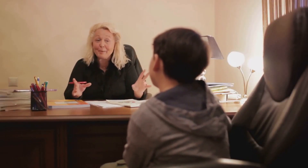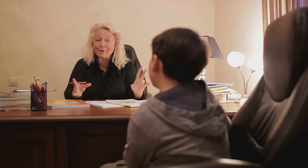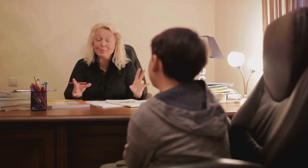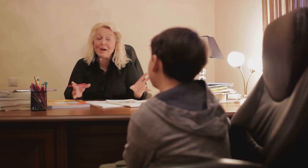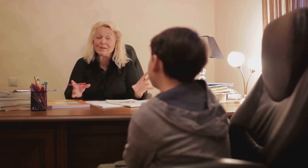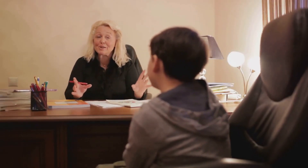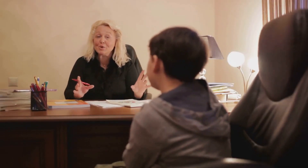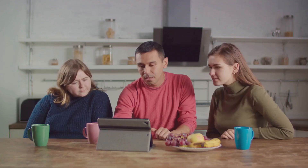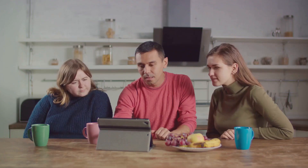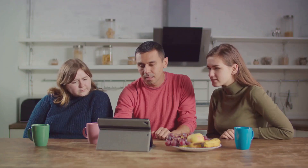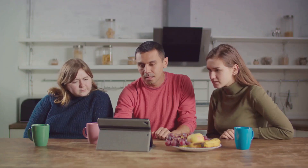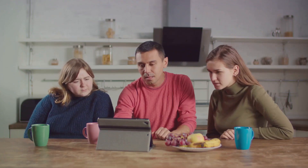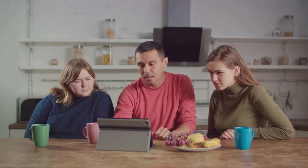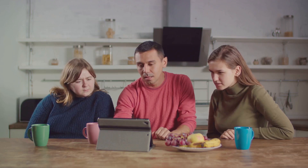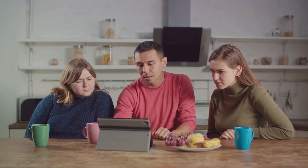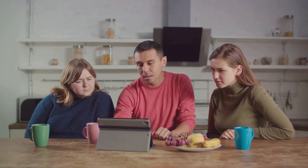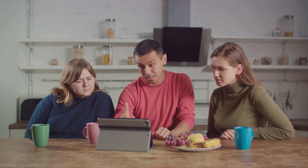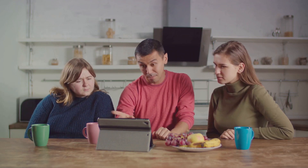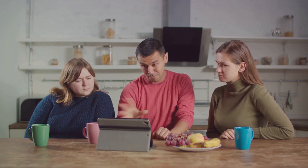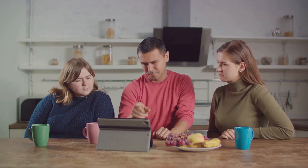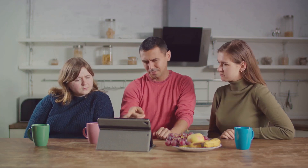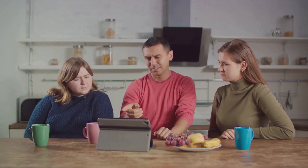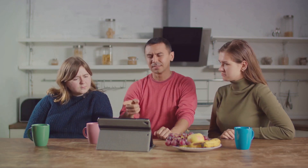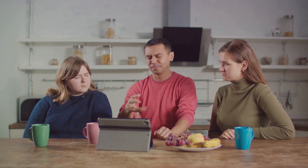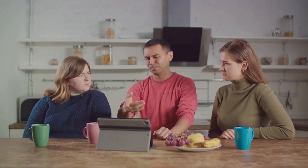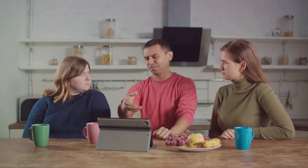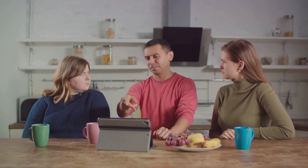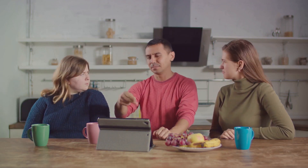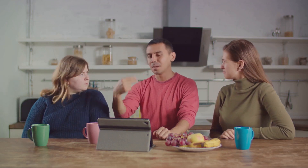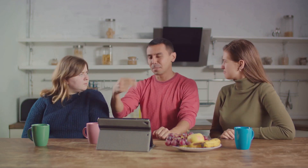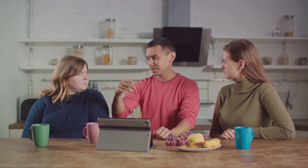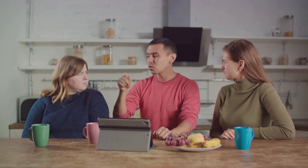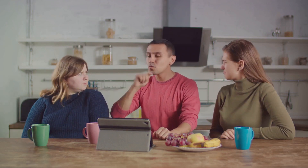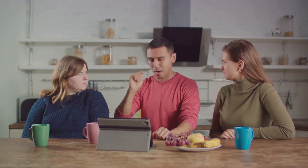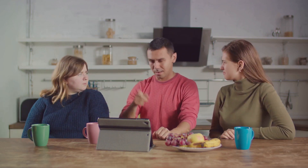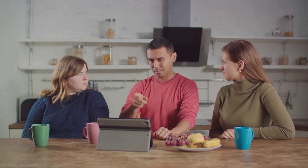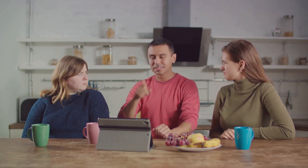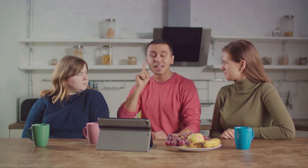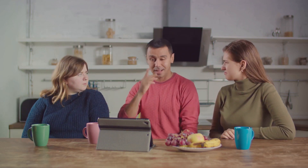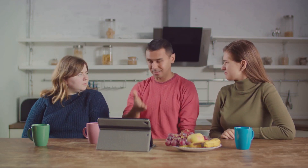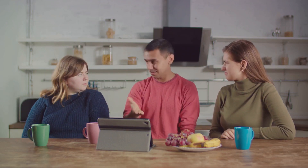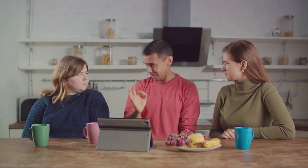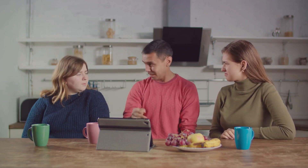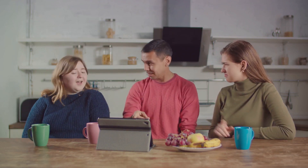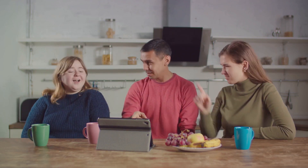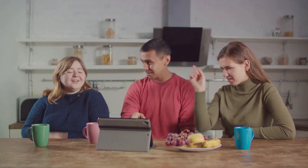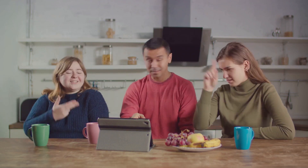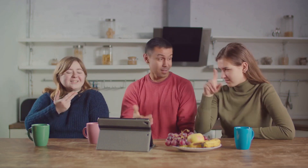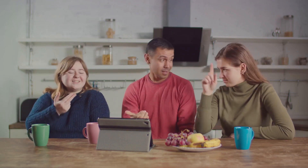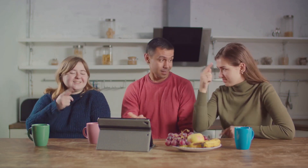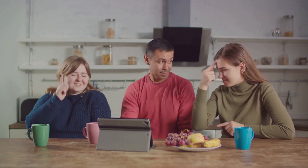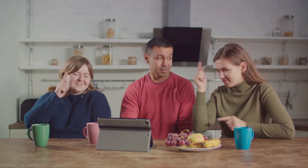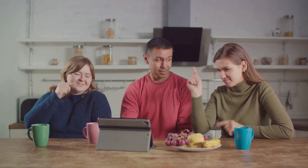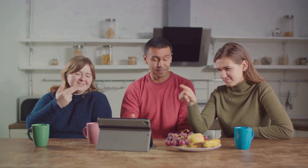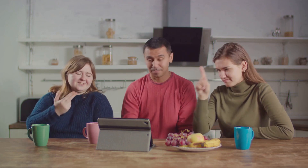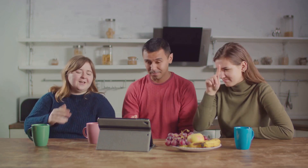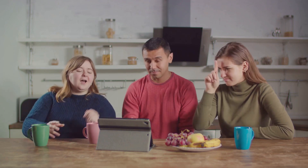deaf community. But Stokoe's work challenged this perspective. He argued that sign language was not an inferior substitute for speech, but a